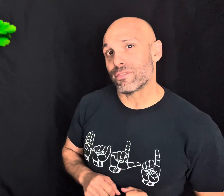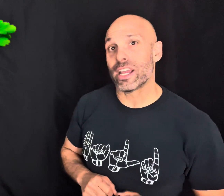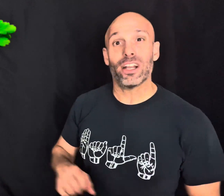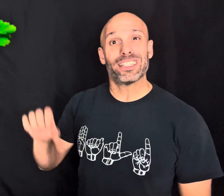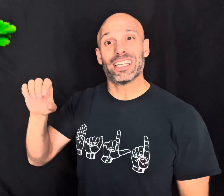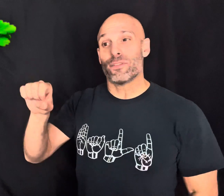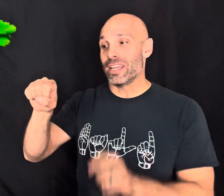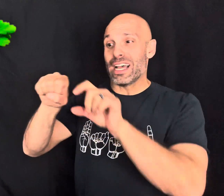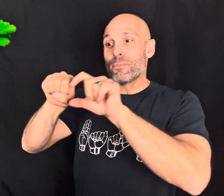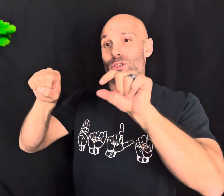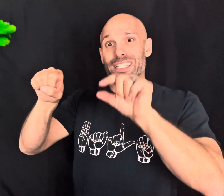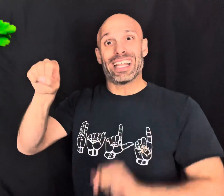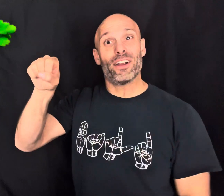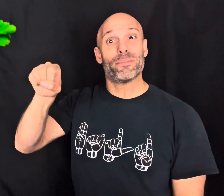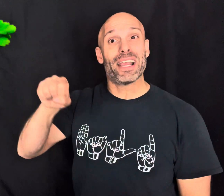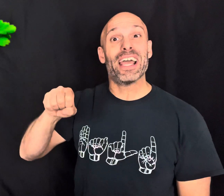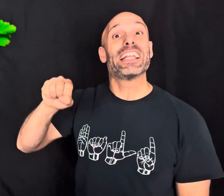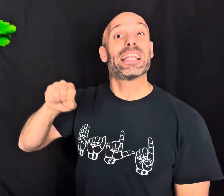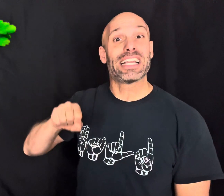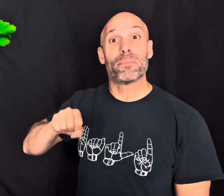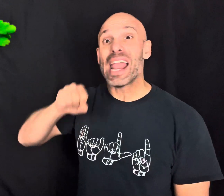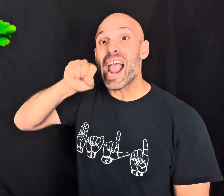carrot. Think of it, I'm holding the carrot in my hand and I take a bite.